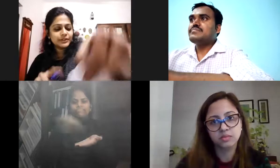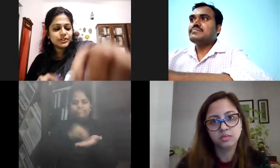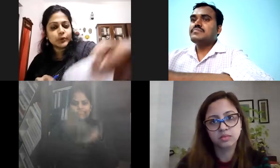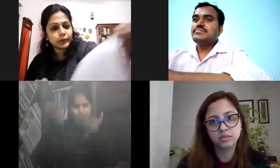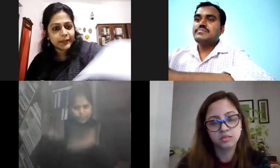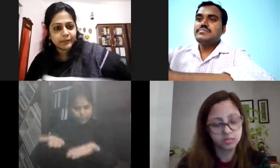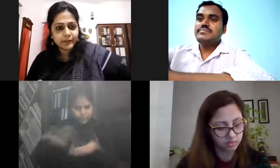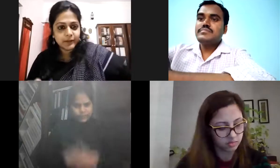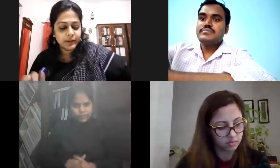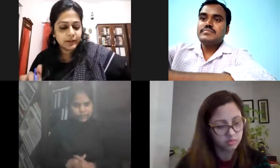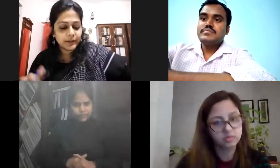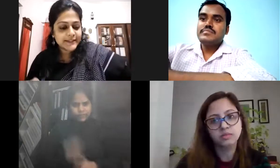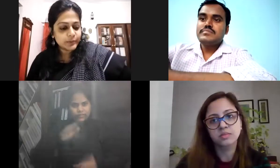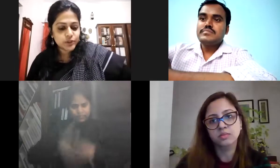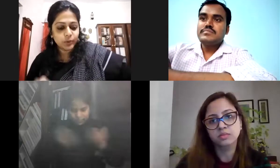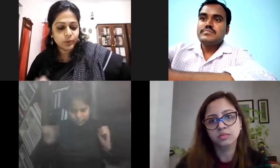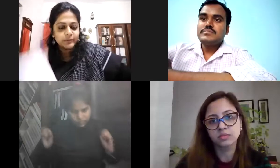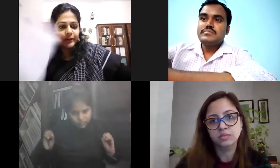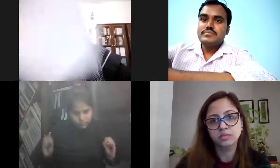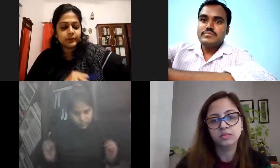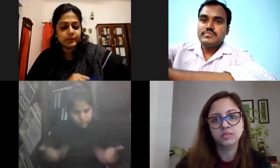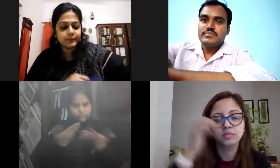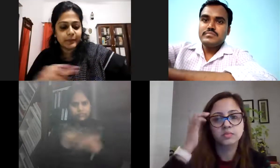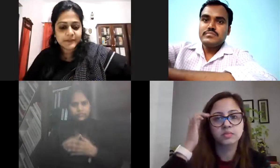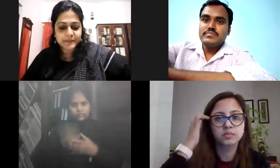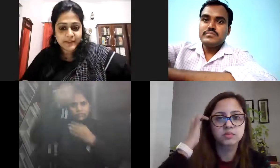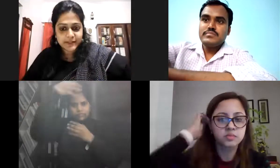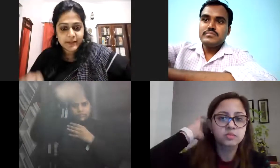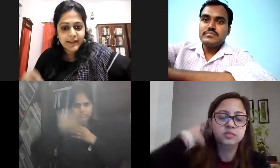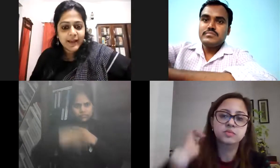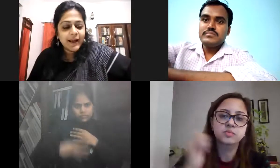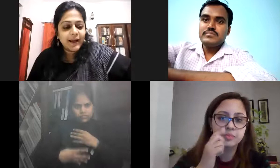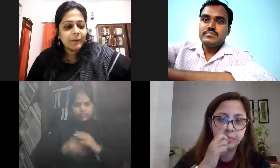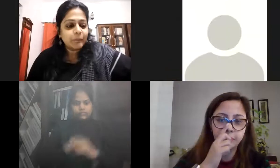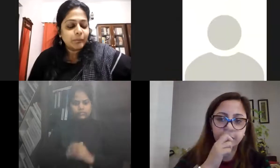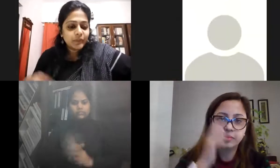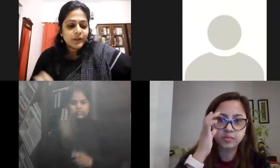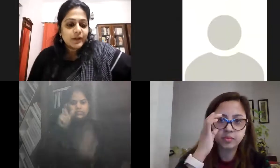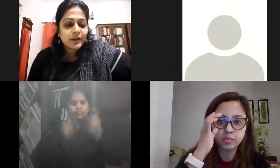I'm just going to begin in sequential order with regard to the papers presented.